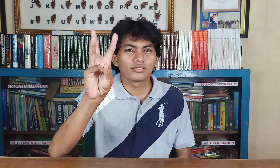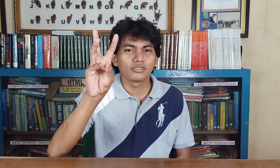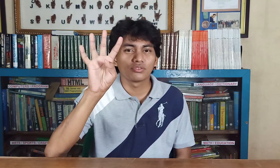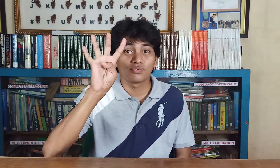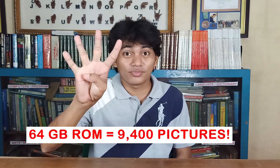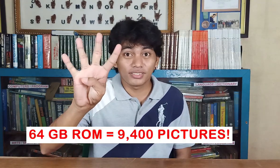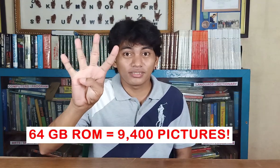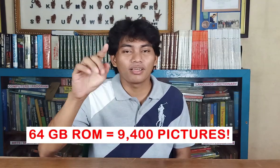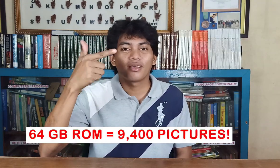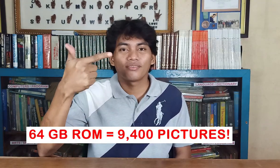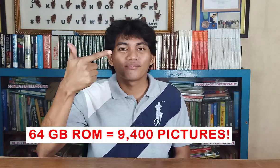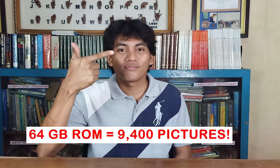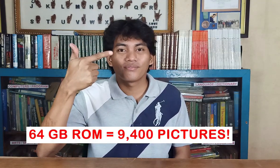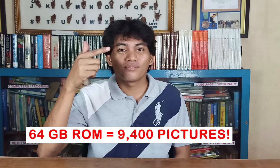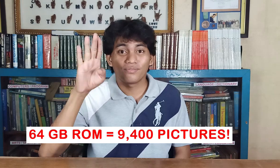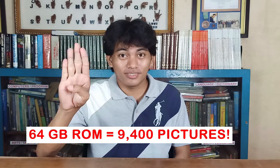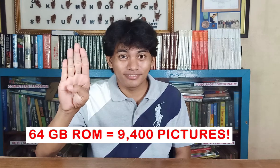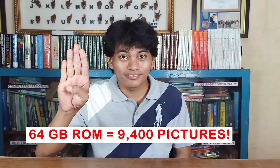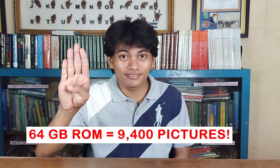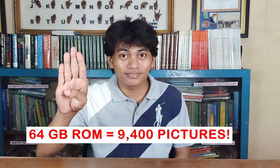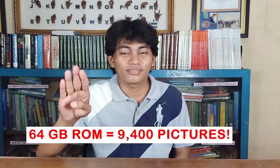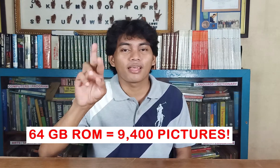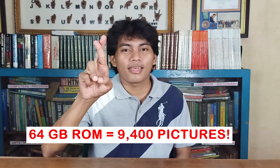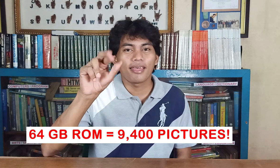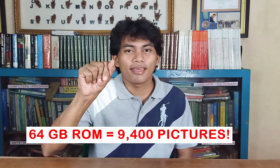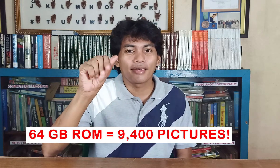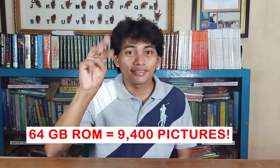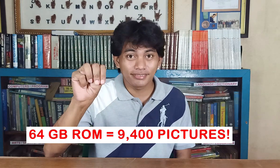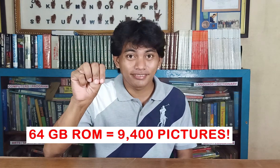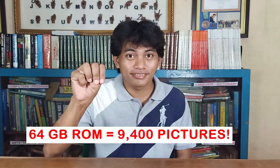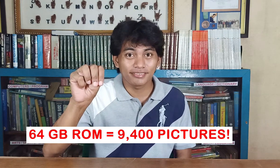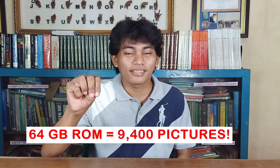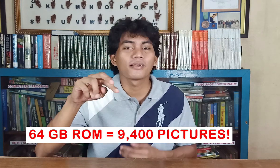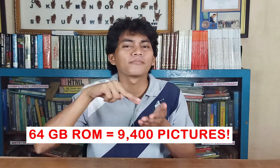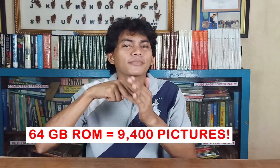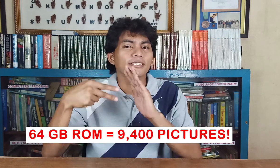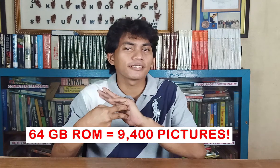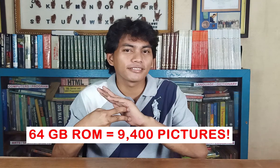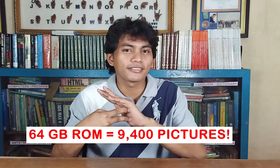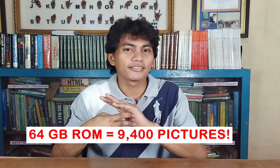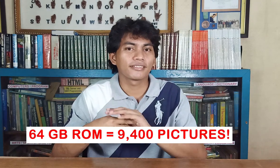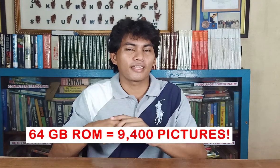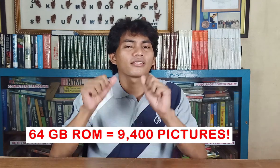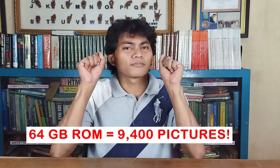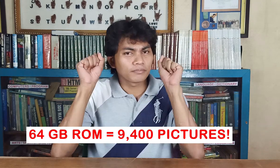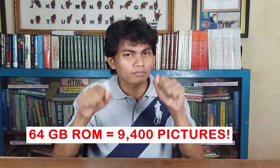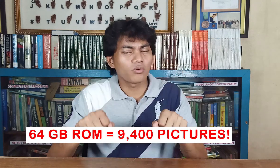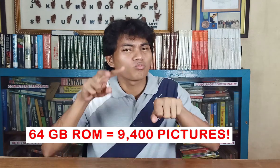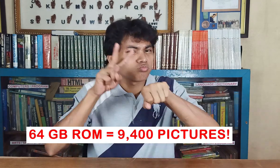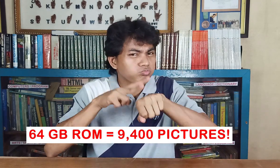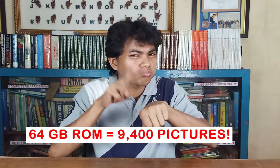64 gigabytes of ROM, which means it can save up to